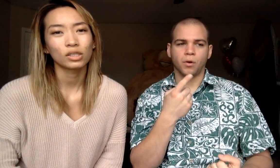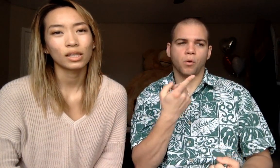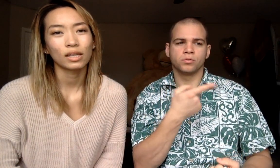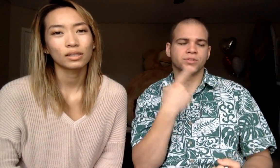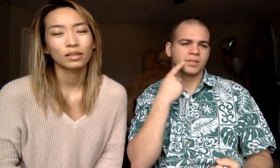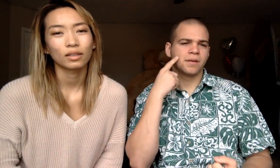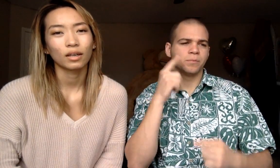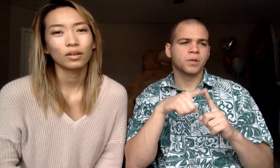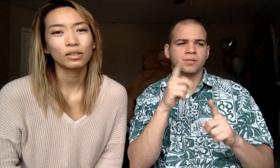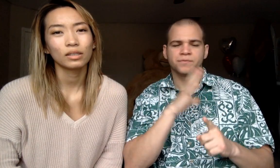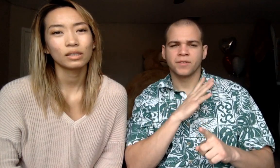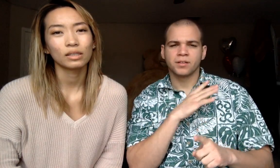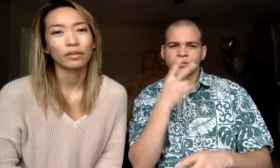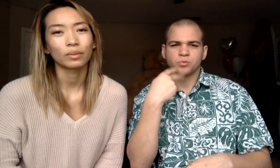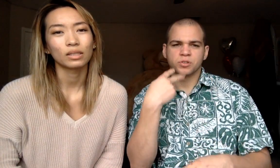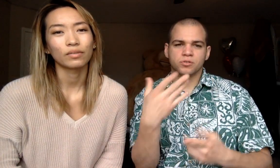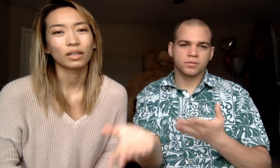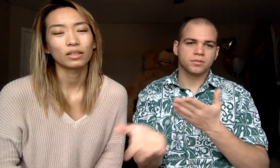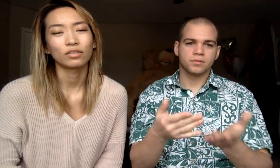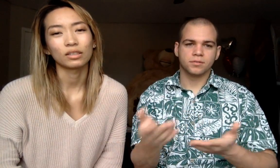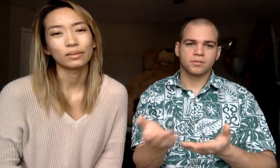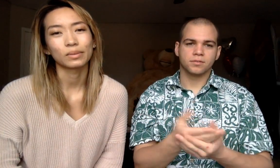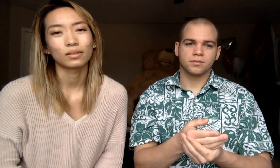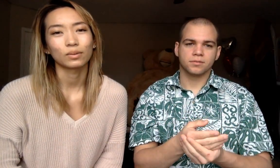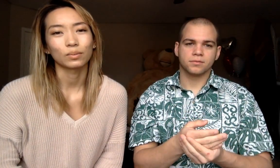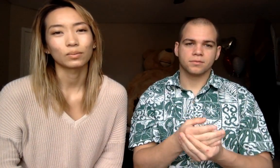says, oh, he's deaf, but he's fine. He reads lips. That's what,